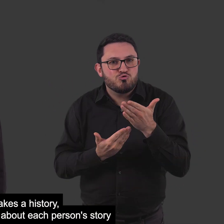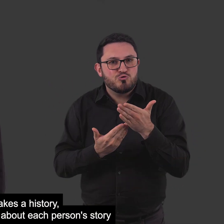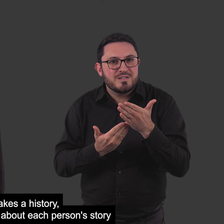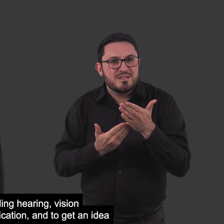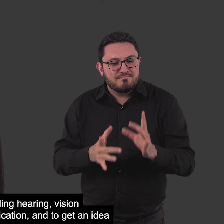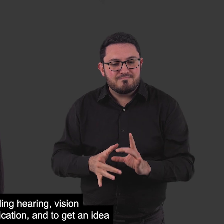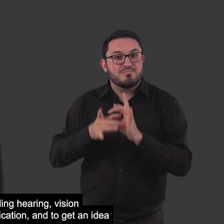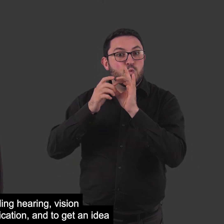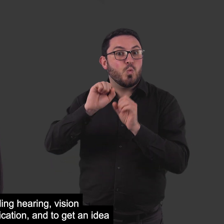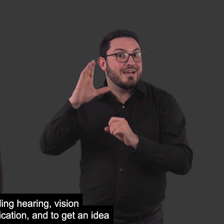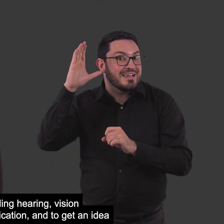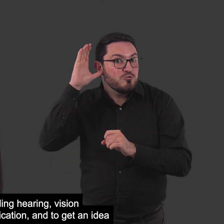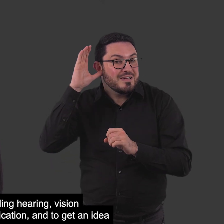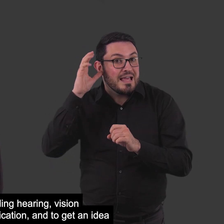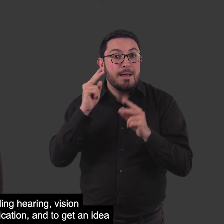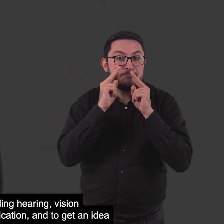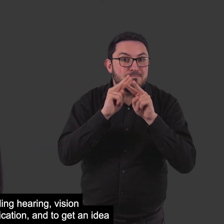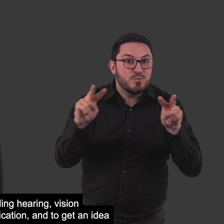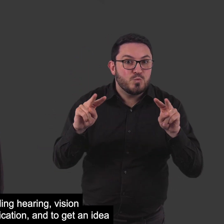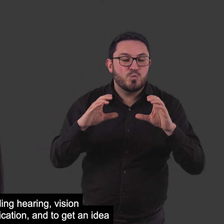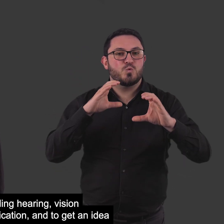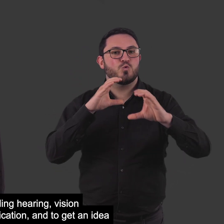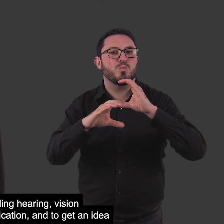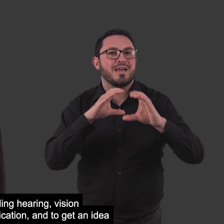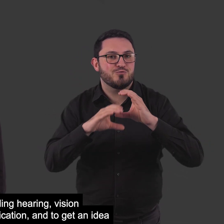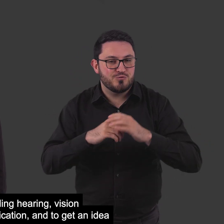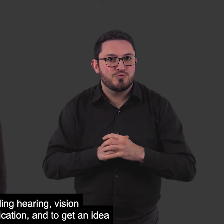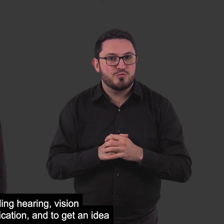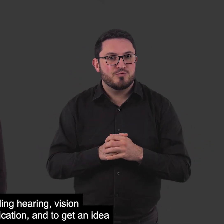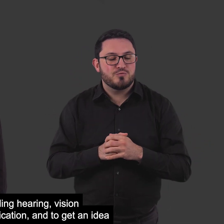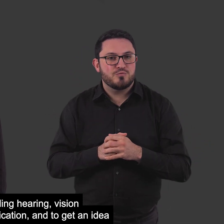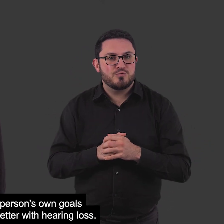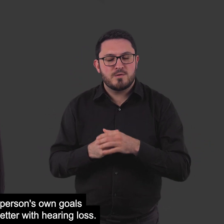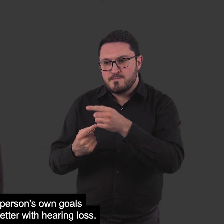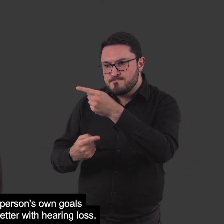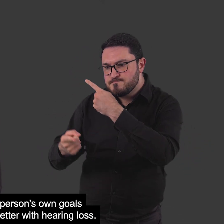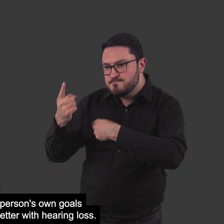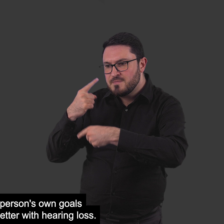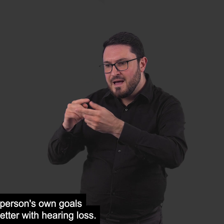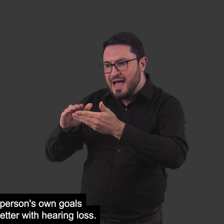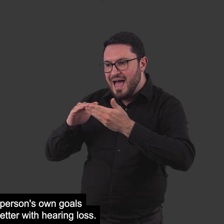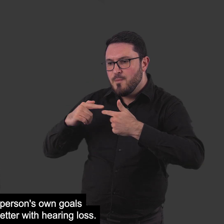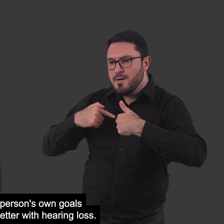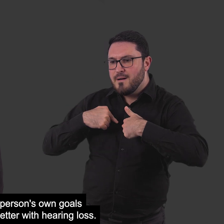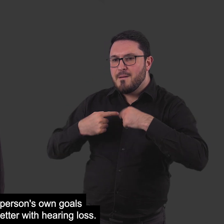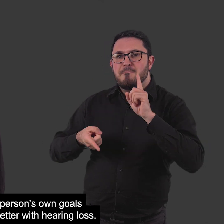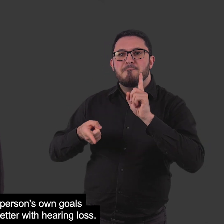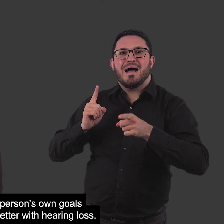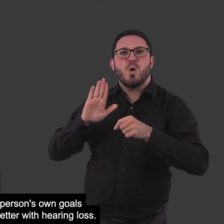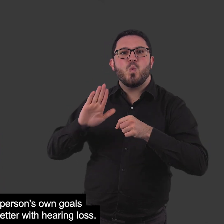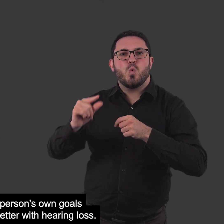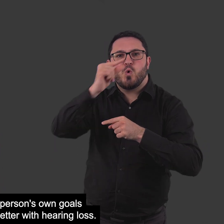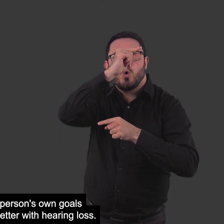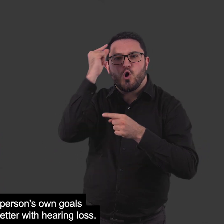person's story regarding hearing, vision and communication, and to get an idea of that person's own goals for living